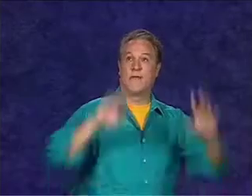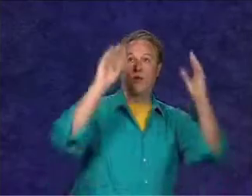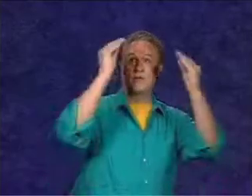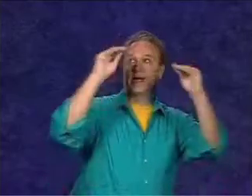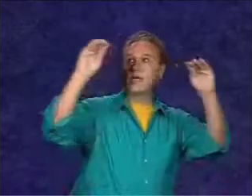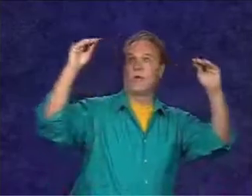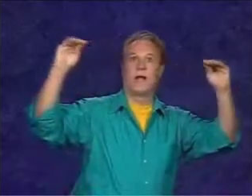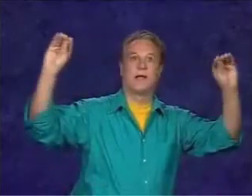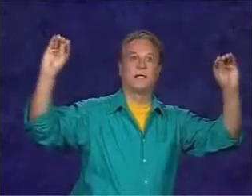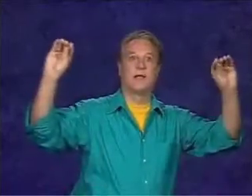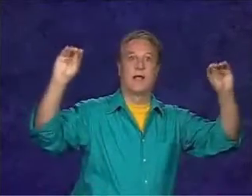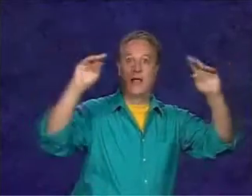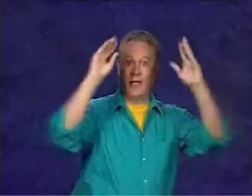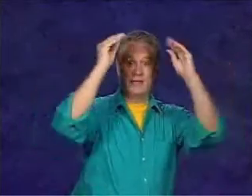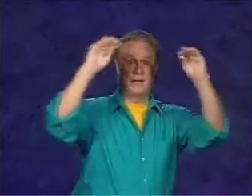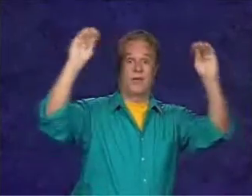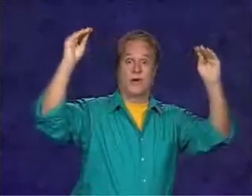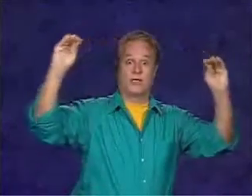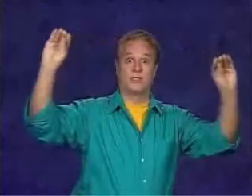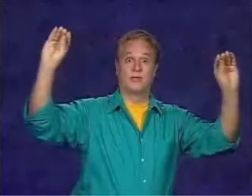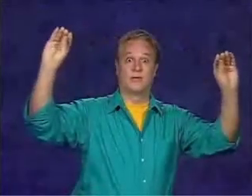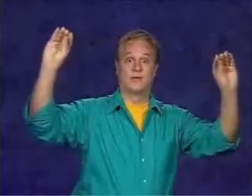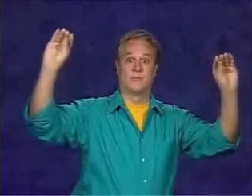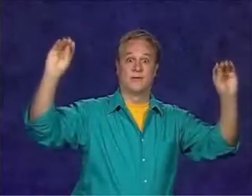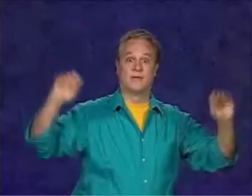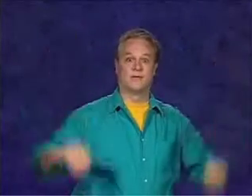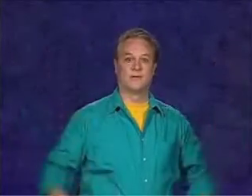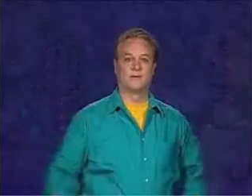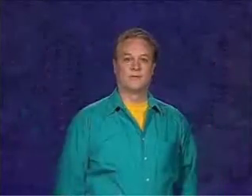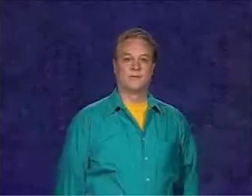for decorate and decoration.